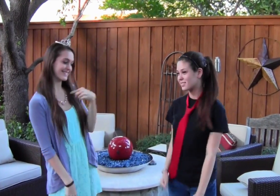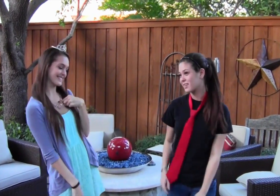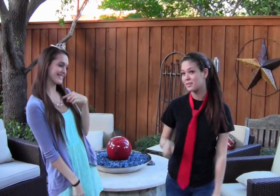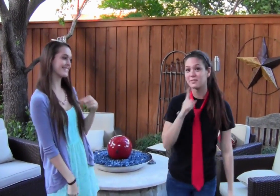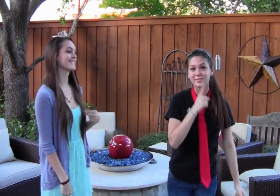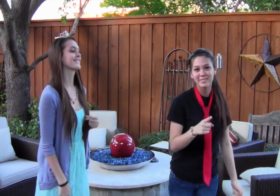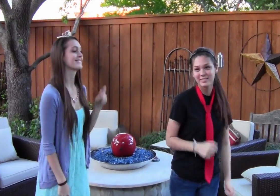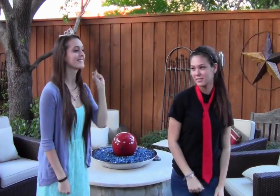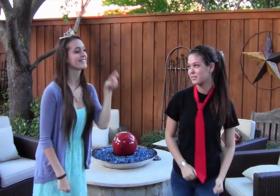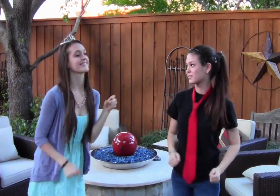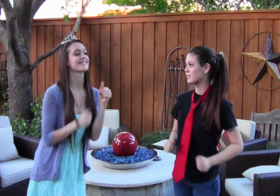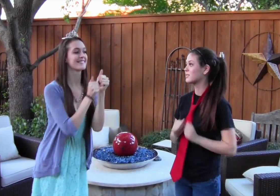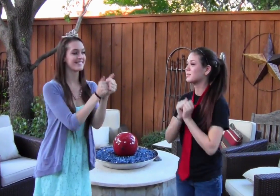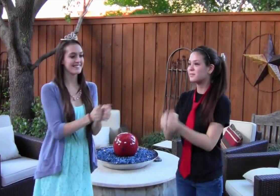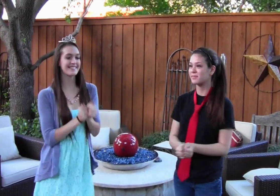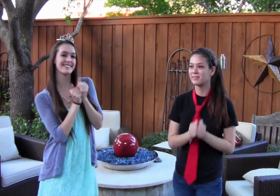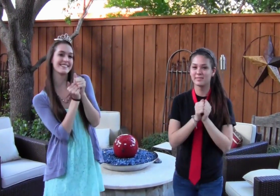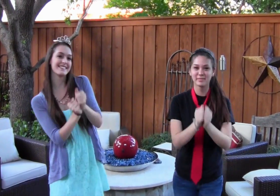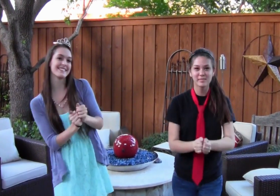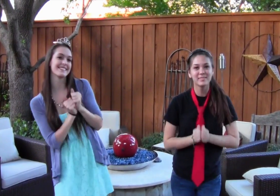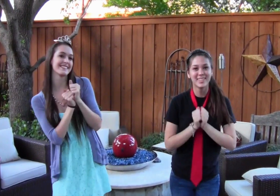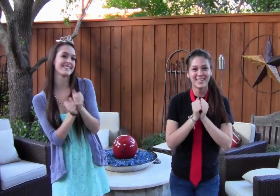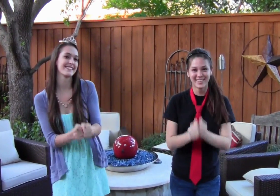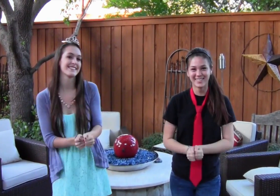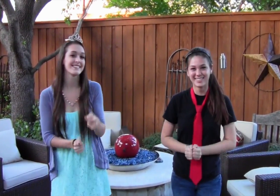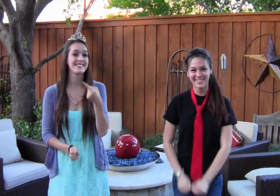I were just meant to be.